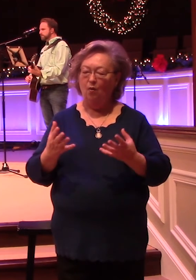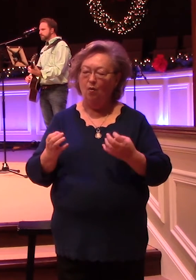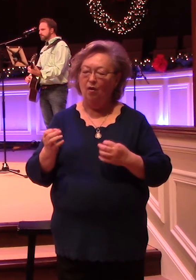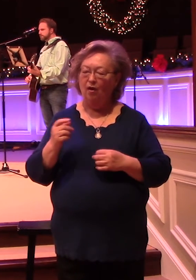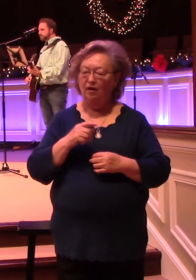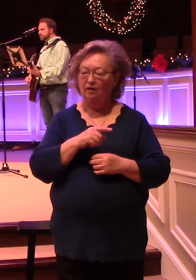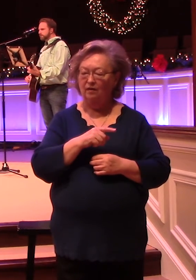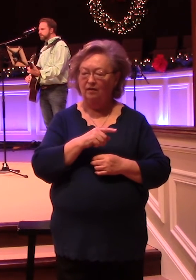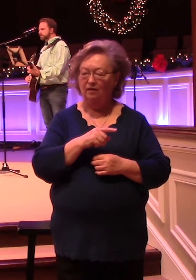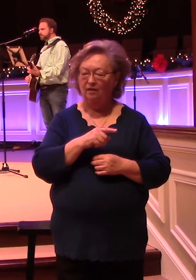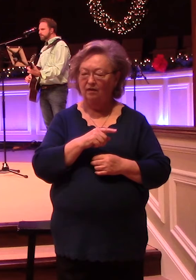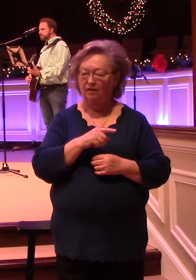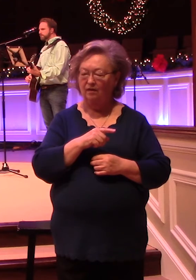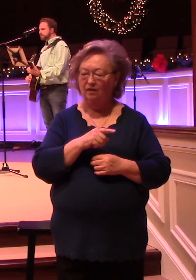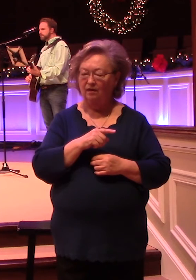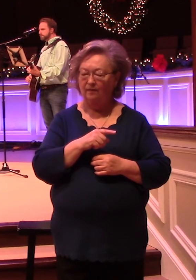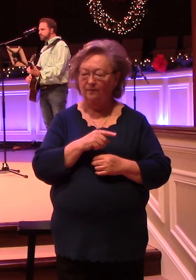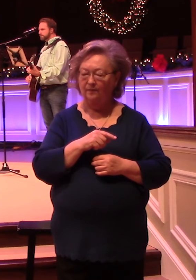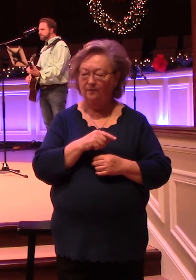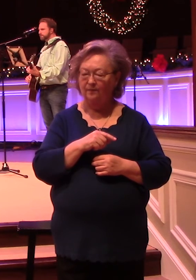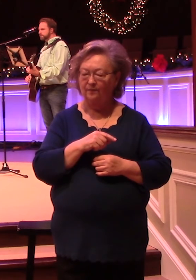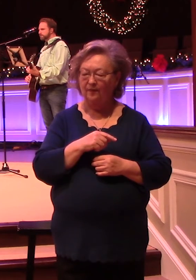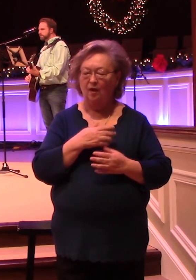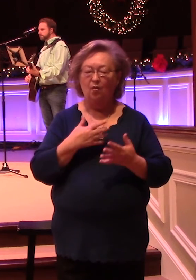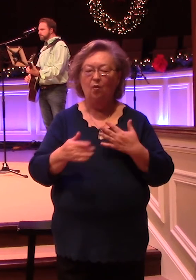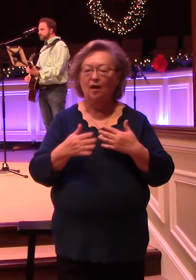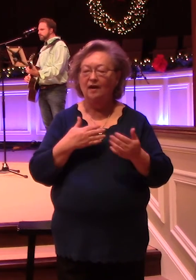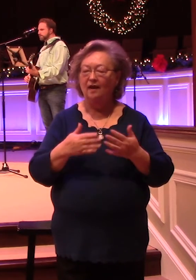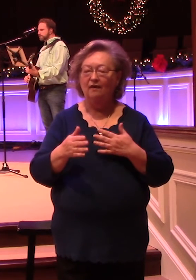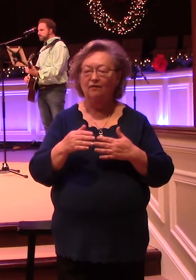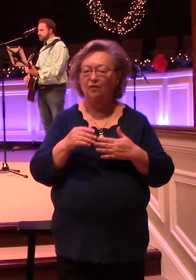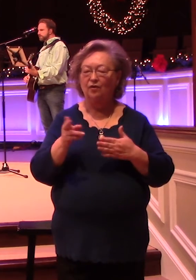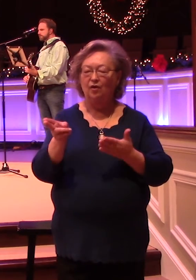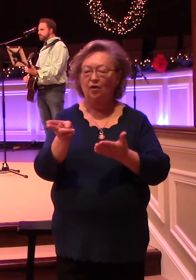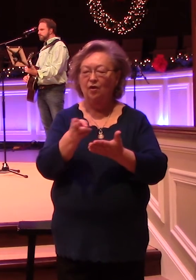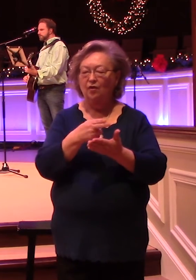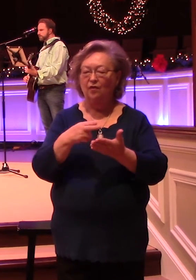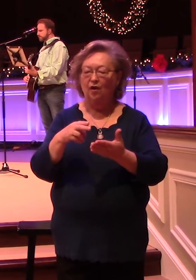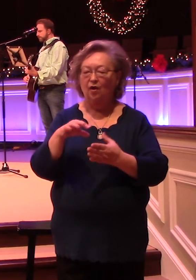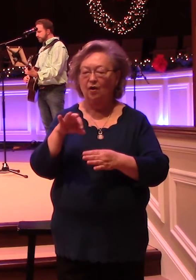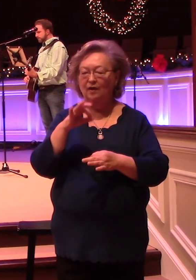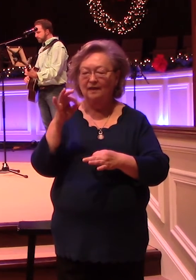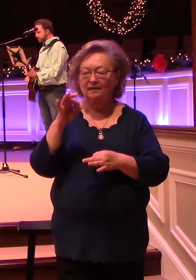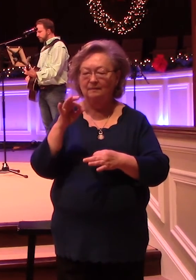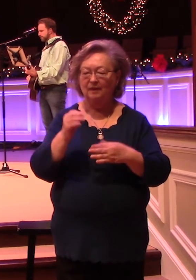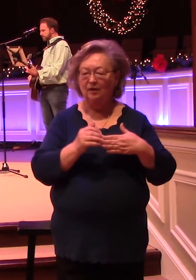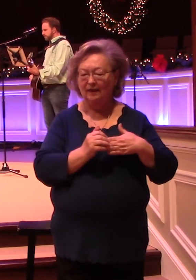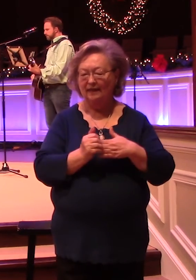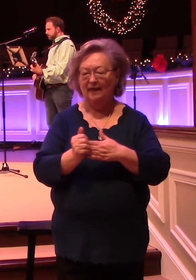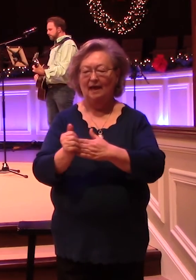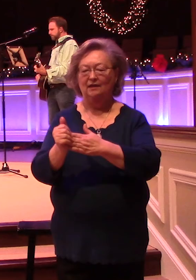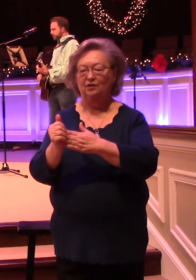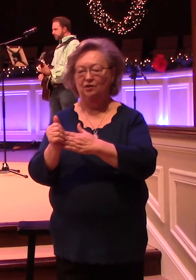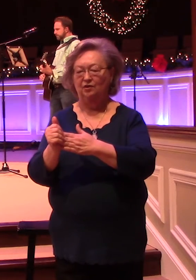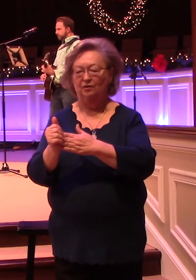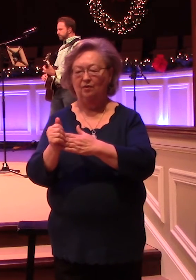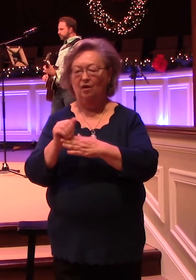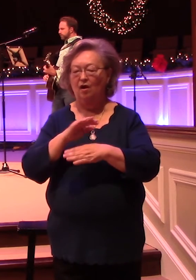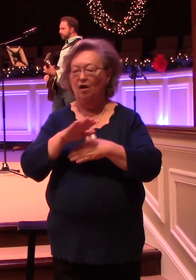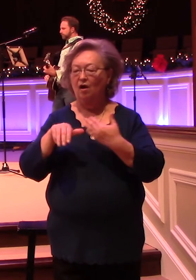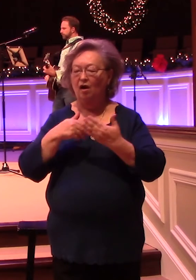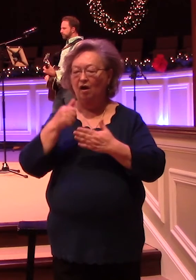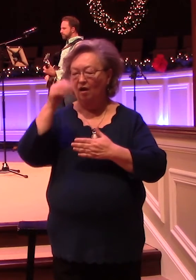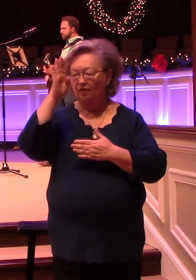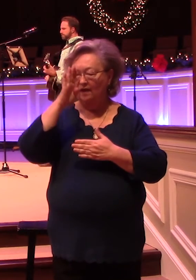what the Holy Spirit guides you to do. I only want you to do what flows from the love of God into your life. Some of you may need to do more thinking about